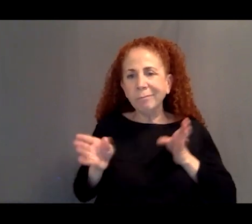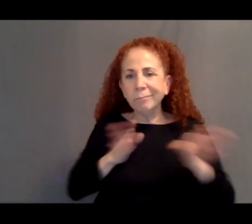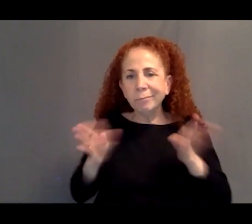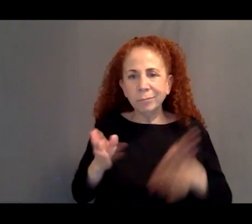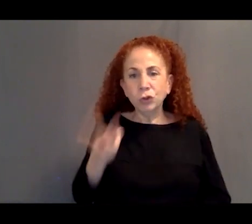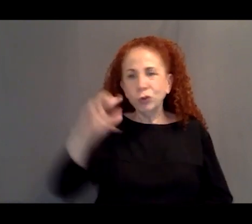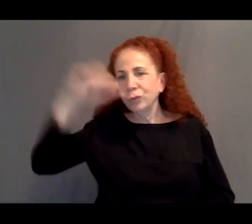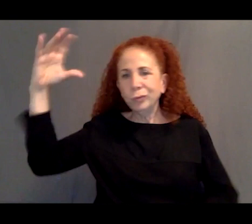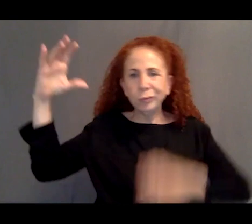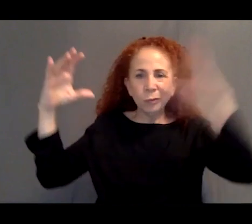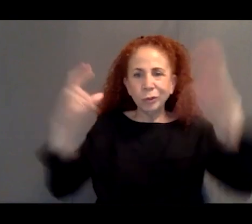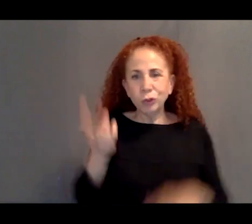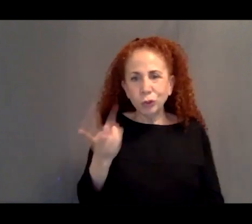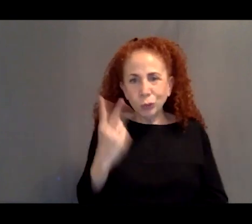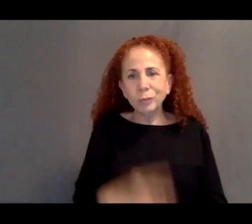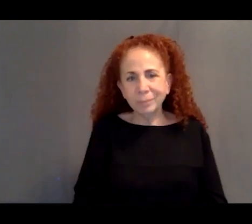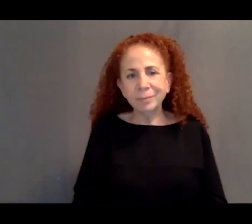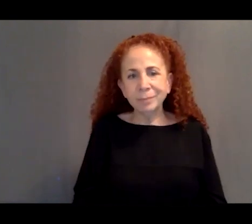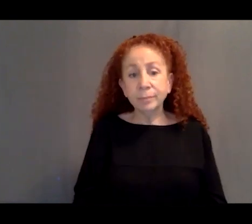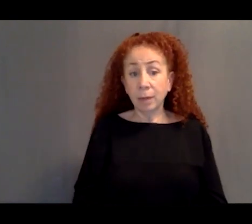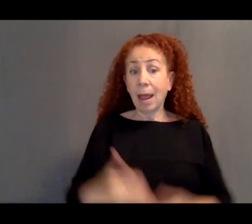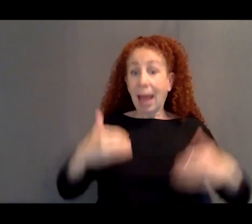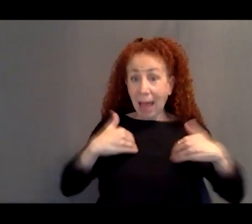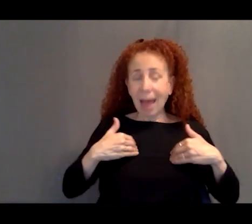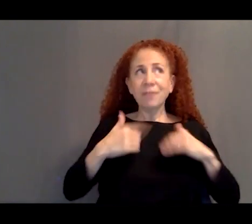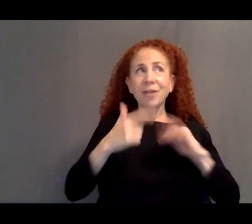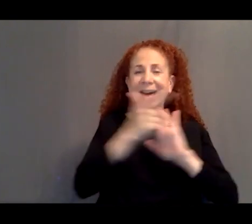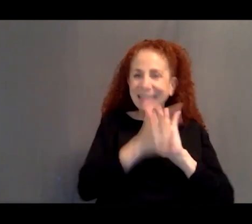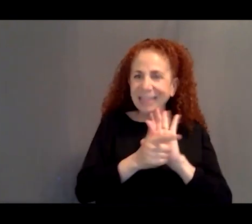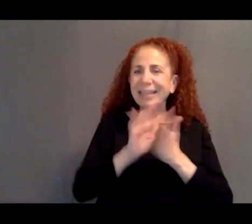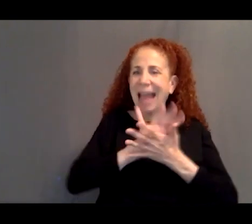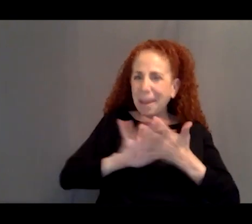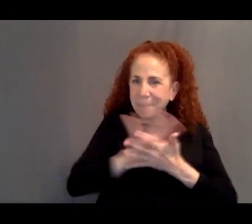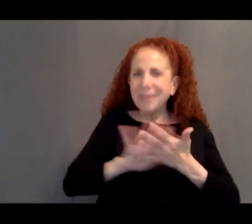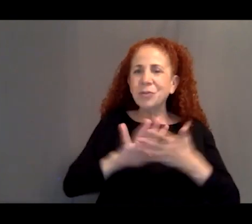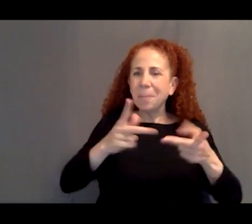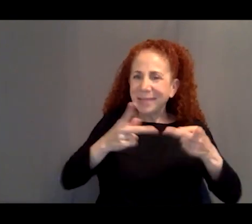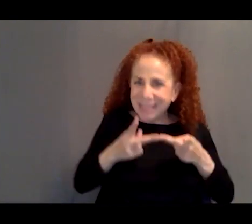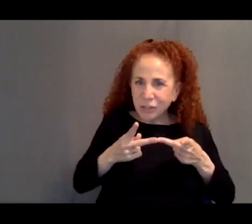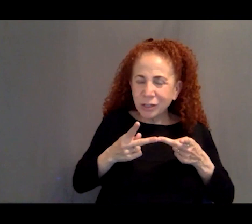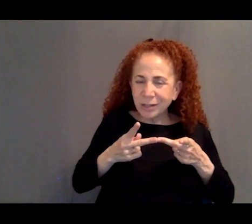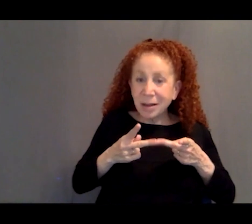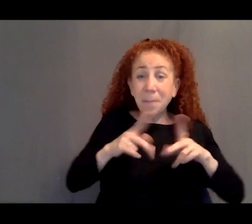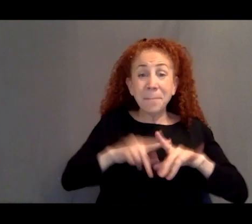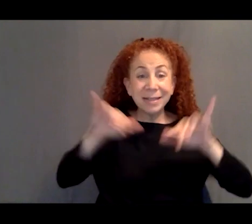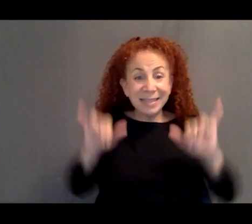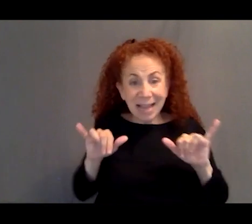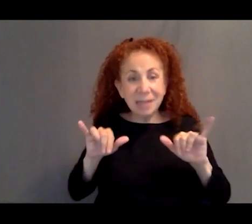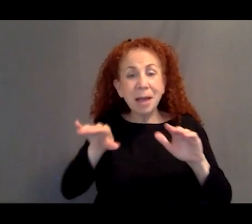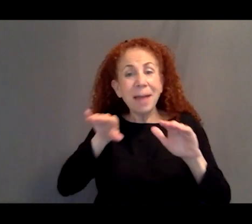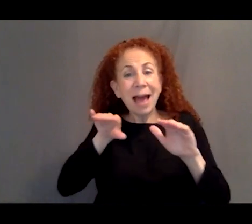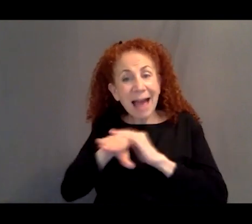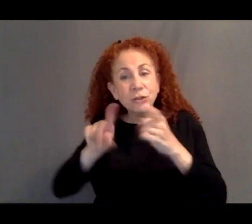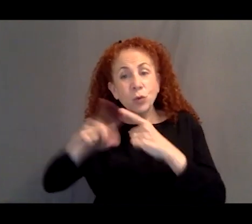DACA beneficiaries occupy a legally ambiguous position, their access to the polity is often